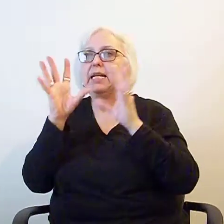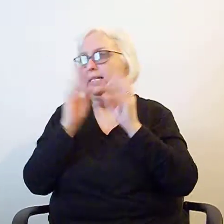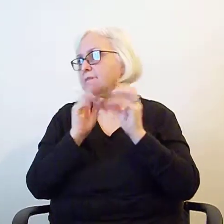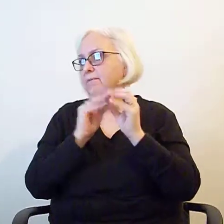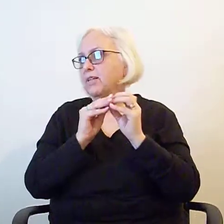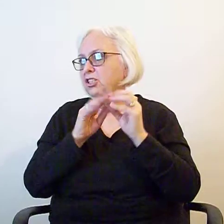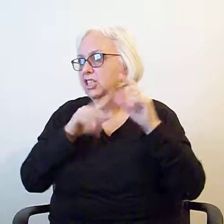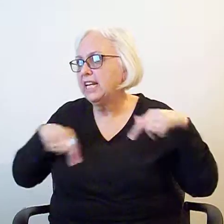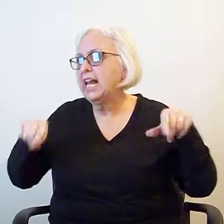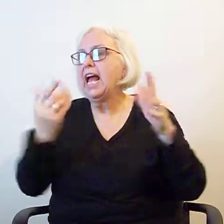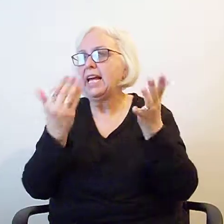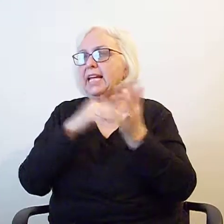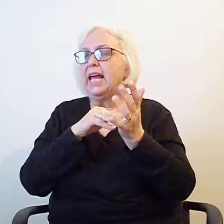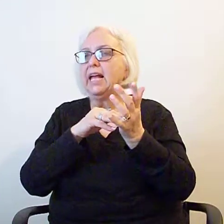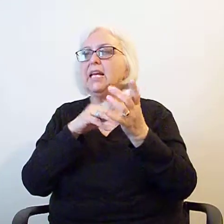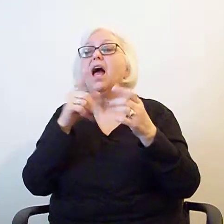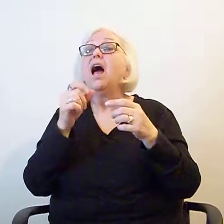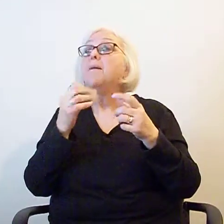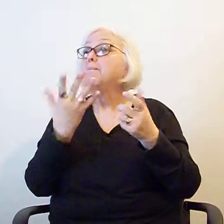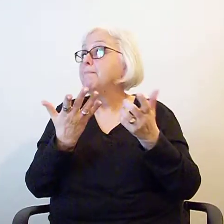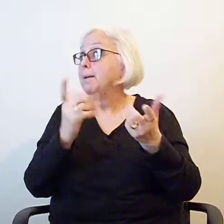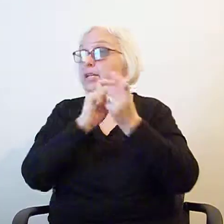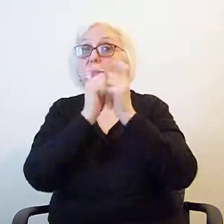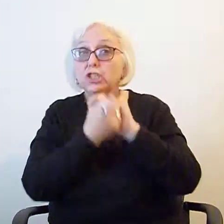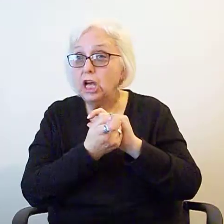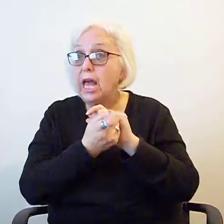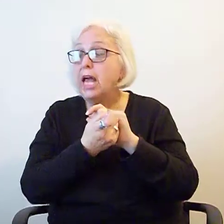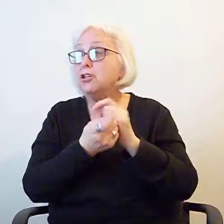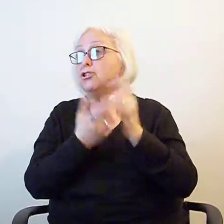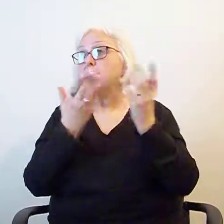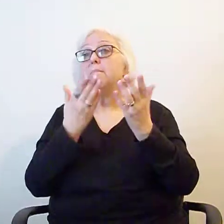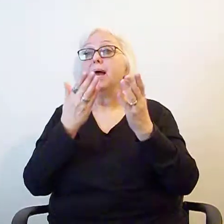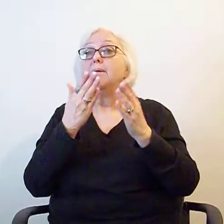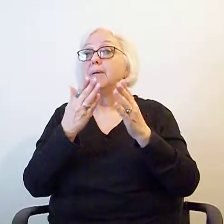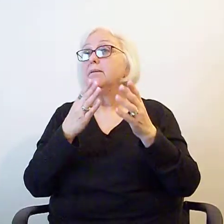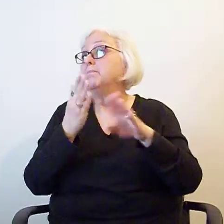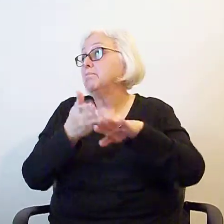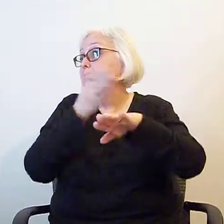to revise this plan, as well as a quarterly meeting.